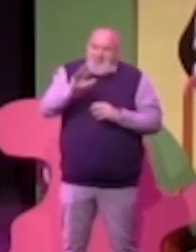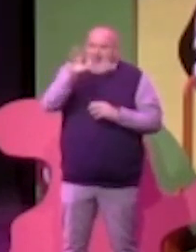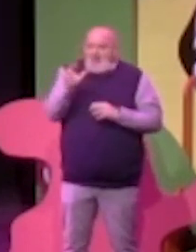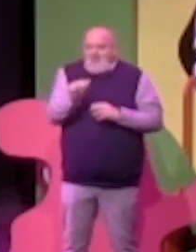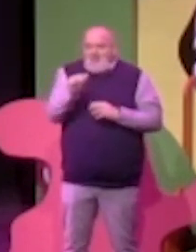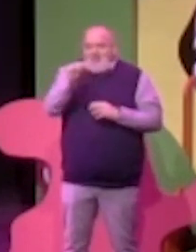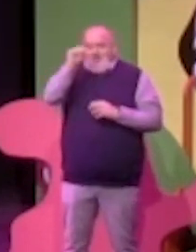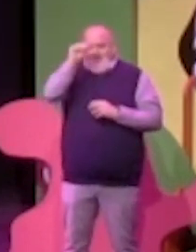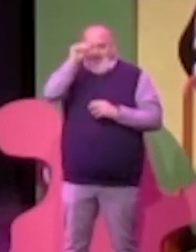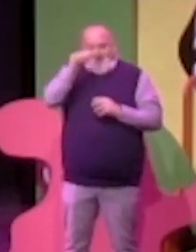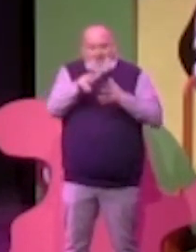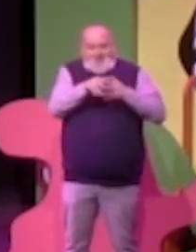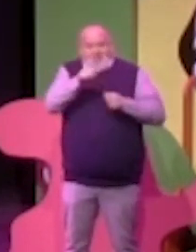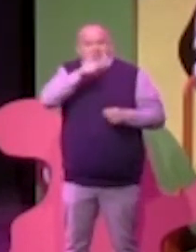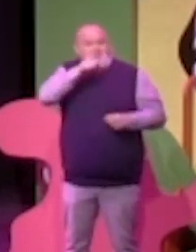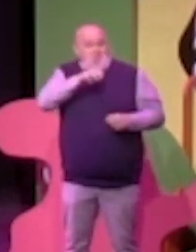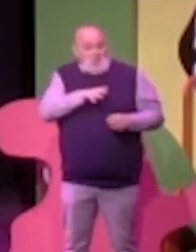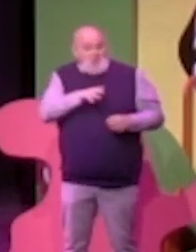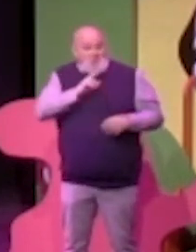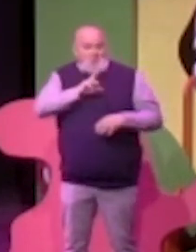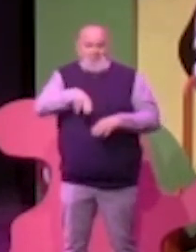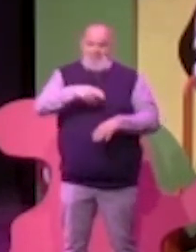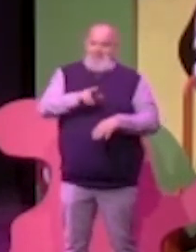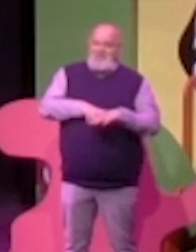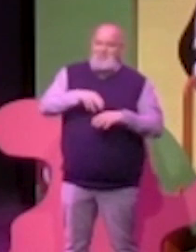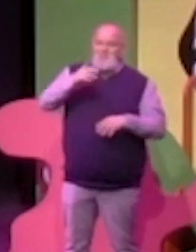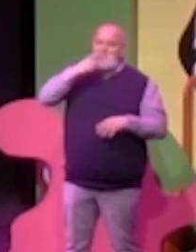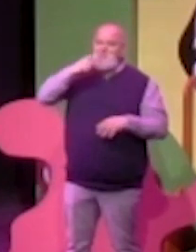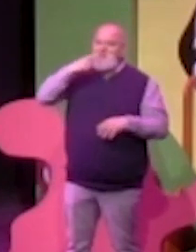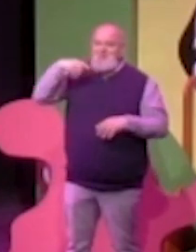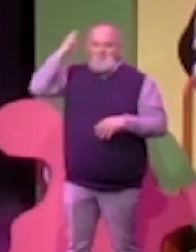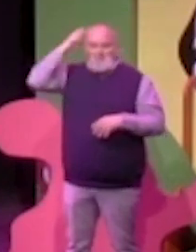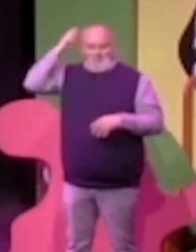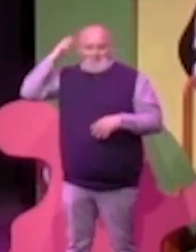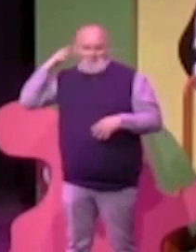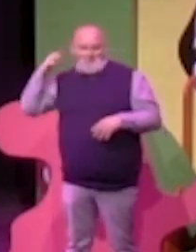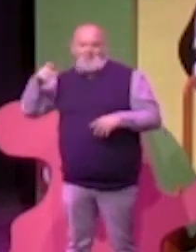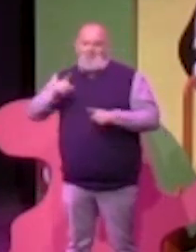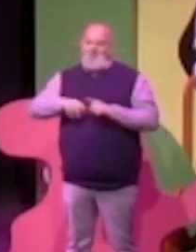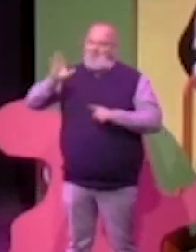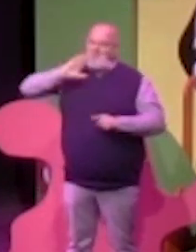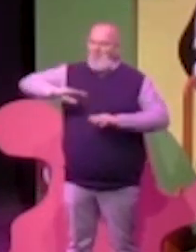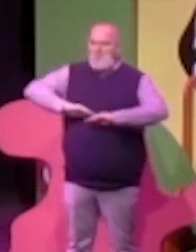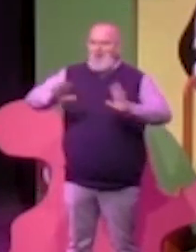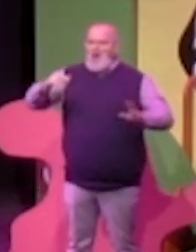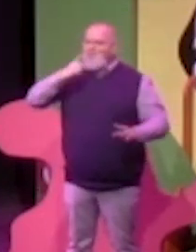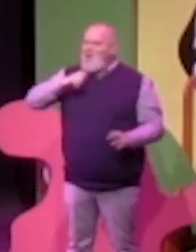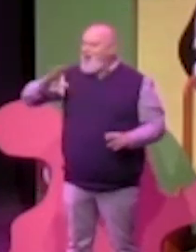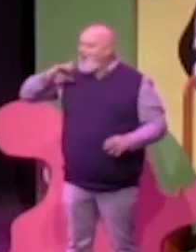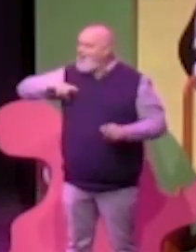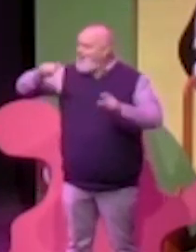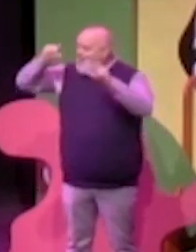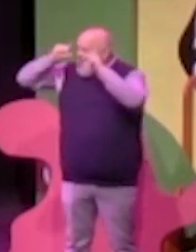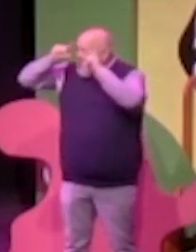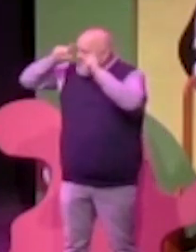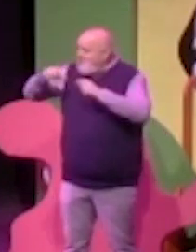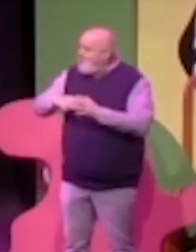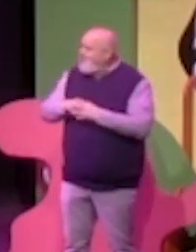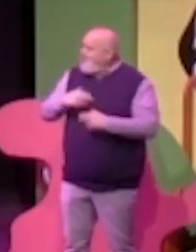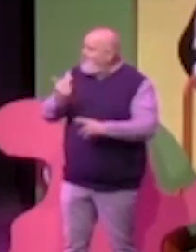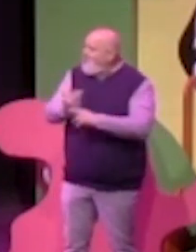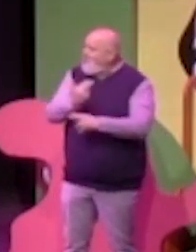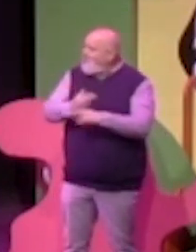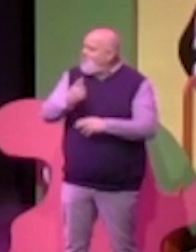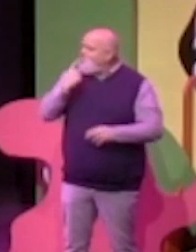African-American woman with naturally auburn locks that used to be bright red when she was a child, glasses, and I'm wearing